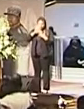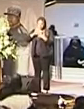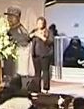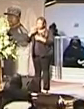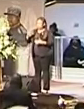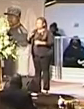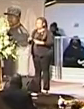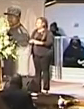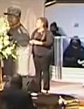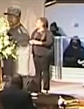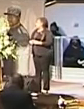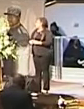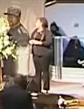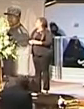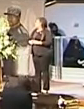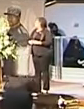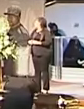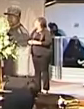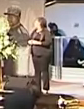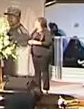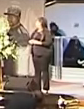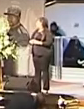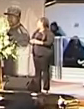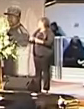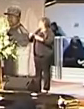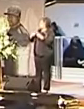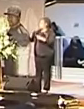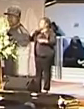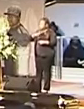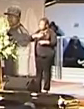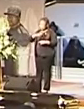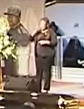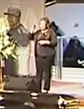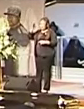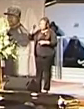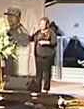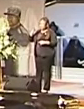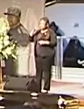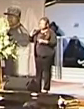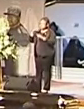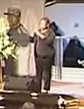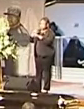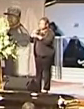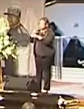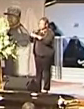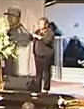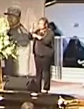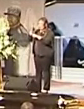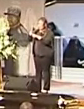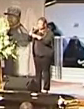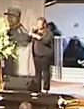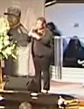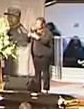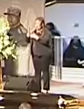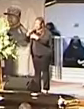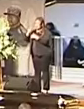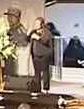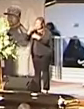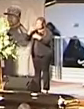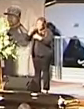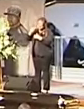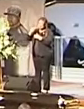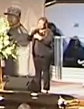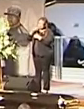To my pastor, I love you. Amia, I love you, too. My frat